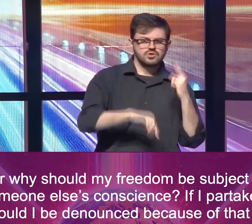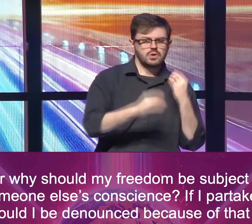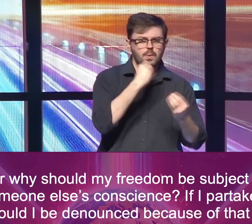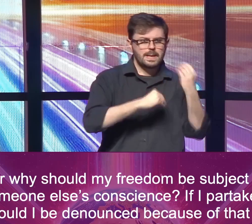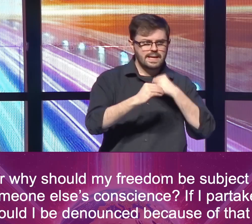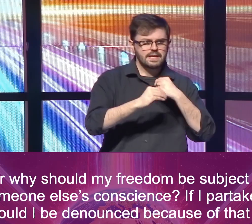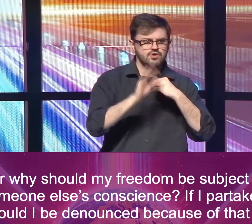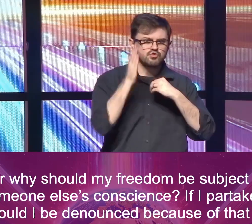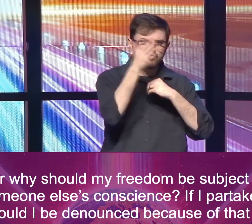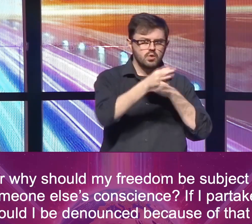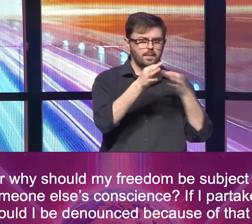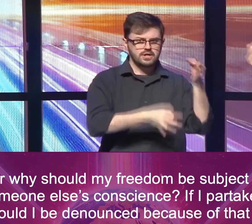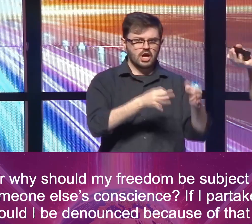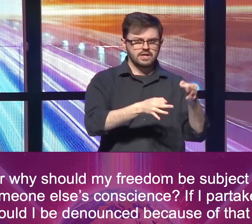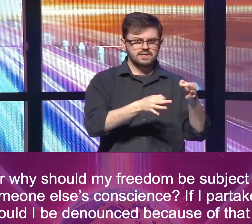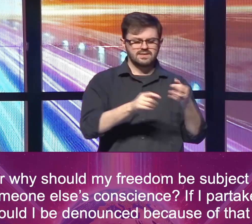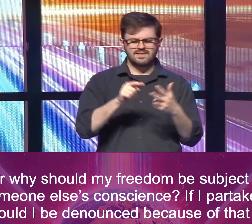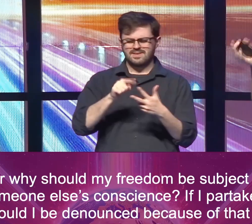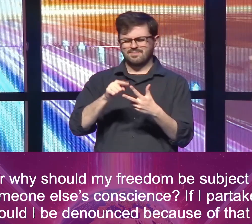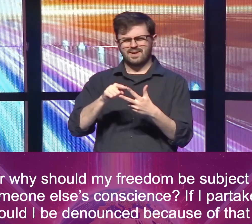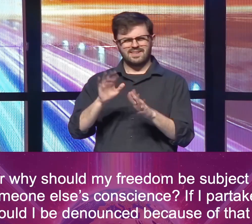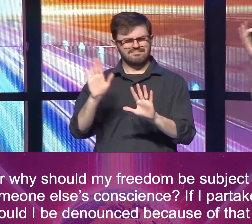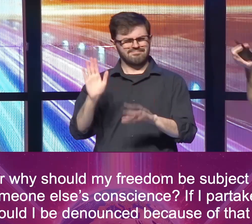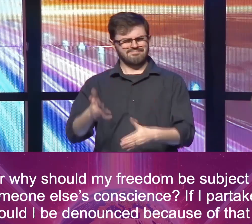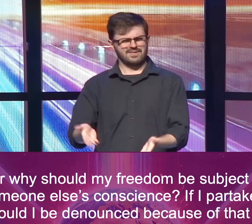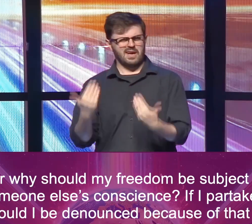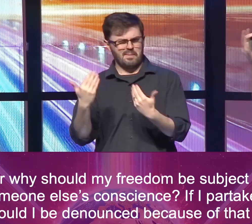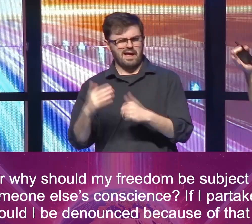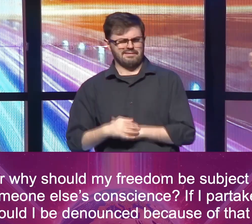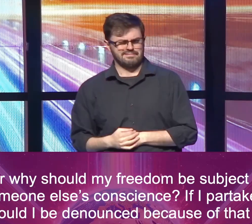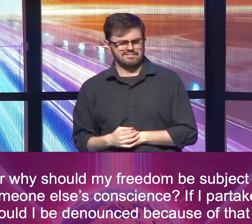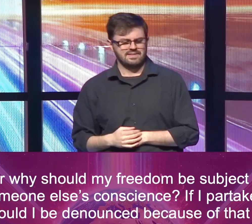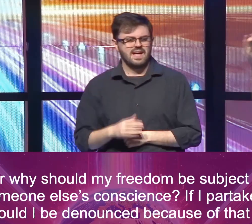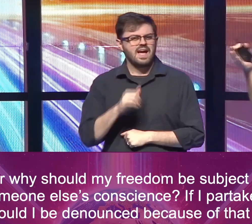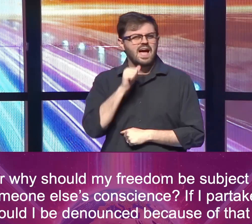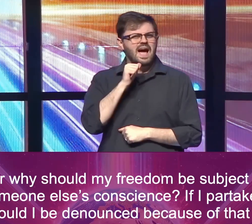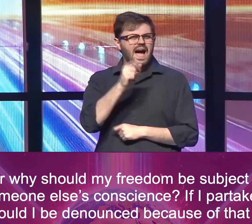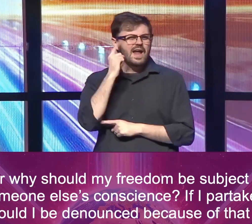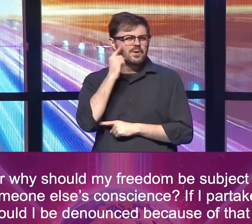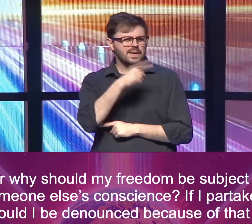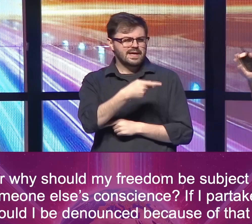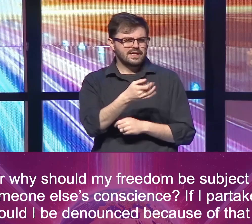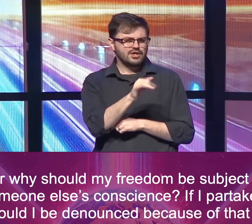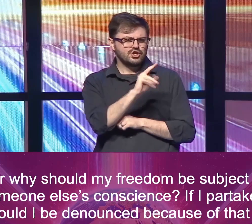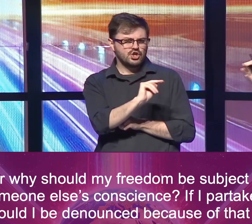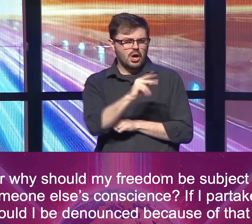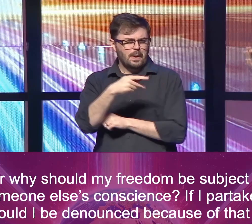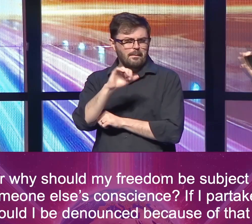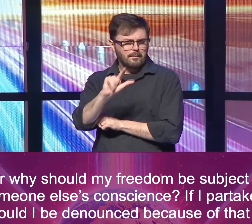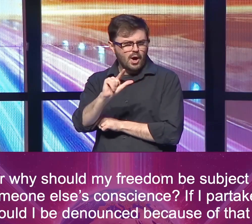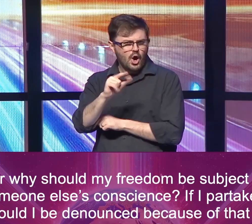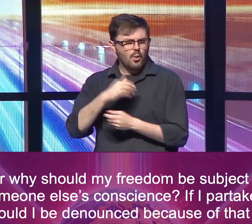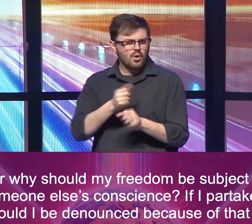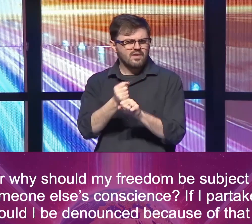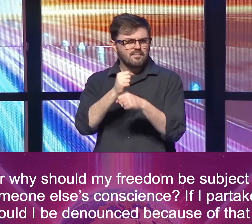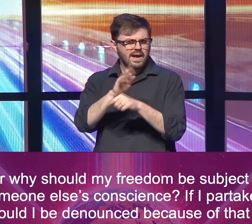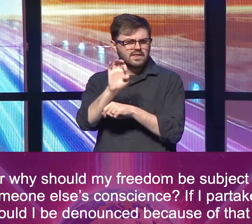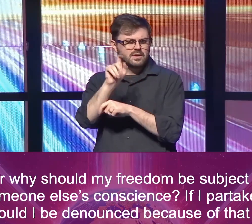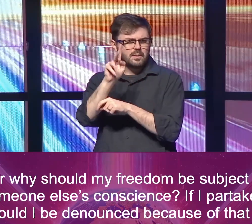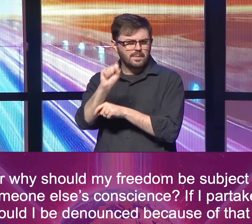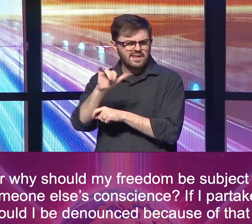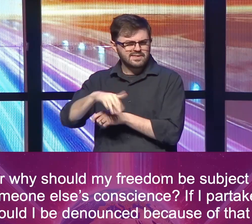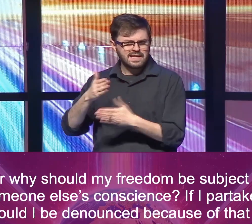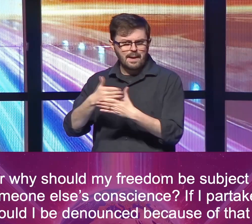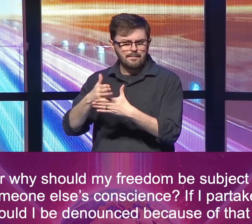on. Like, I don't know that John and Paul would have formed the Beatles back then. I really don't. I think they probably would have broke up a lot